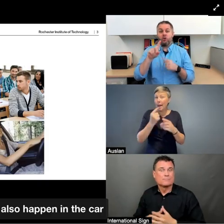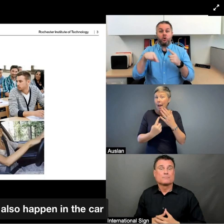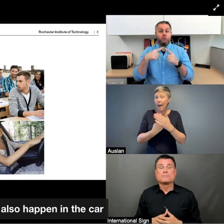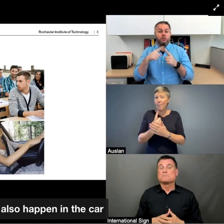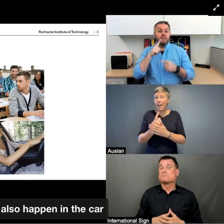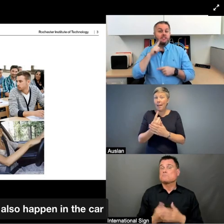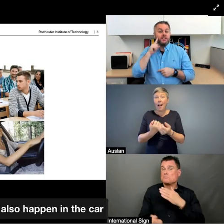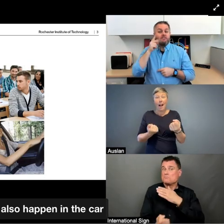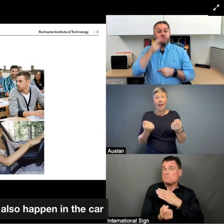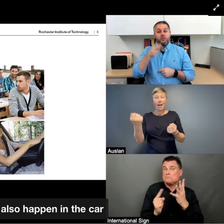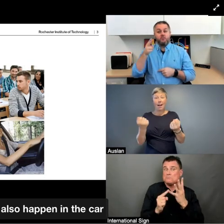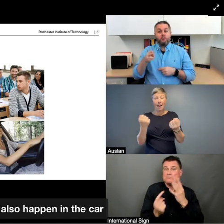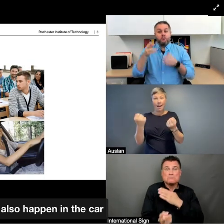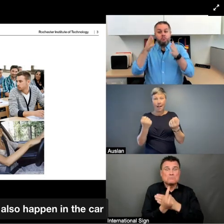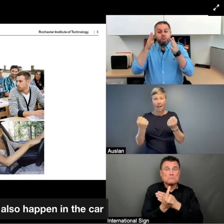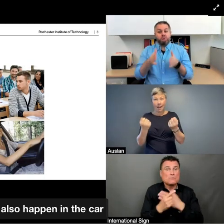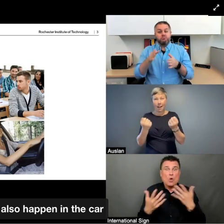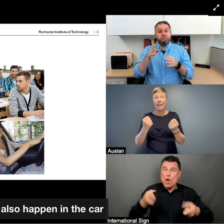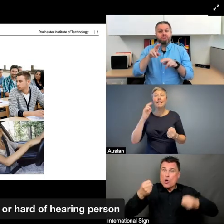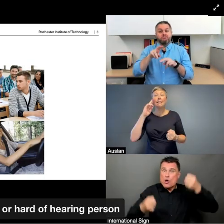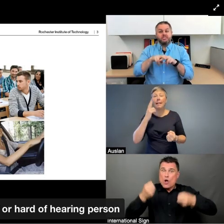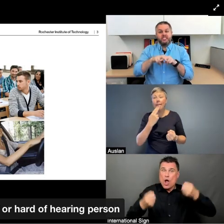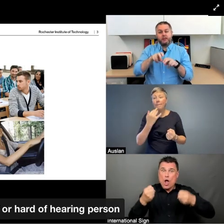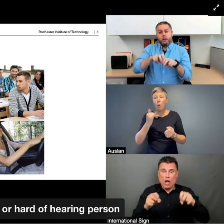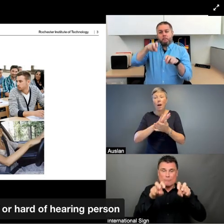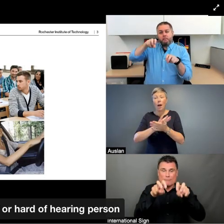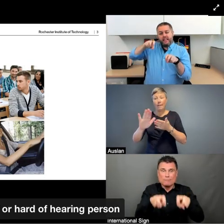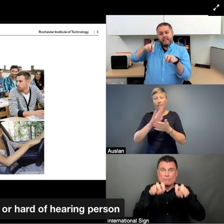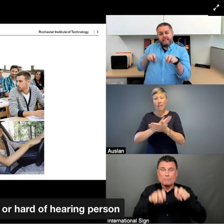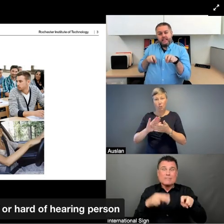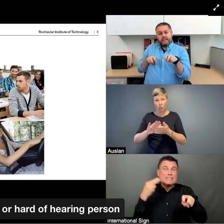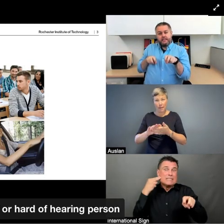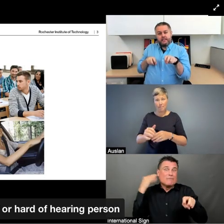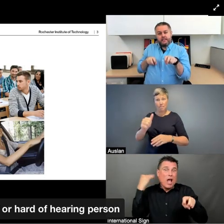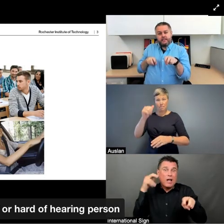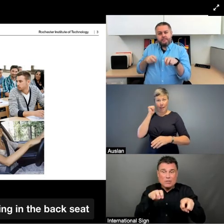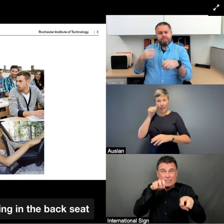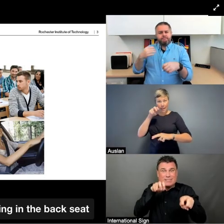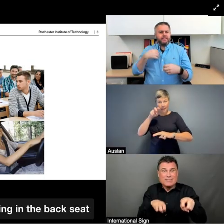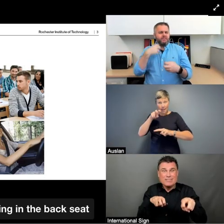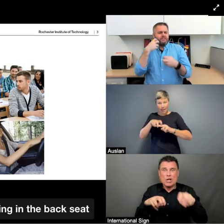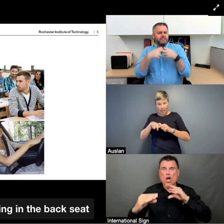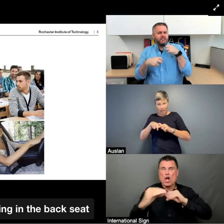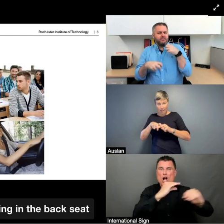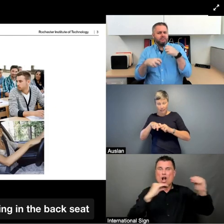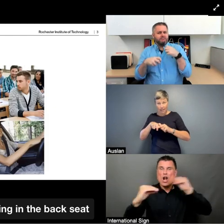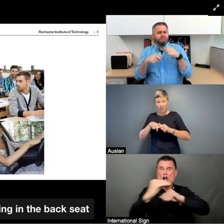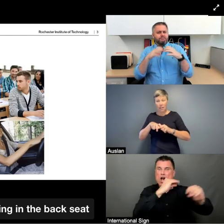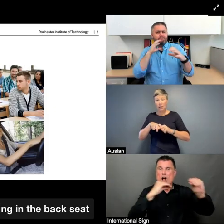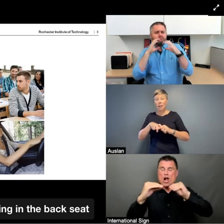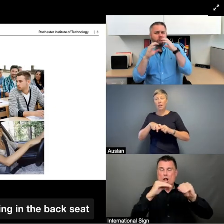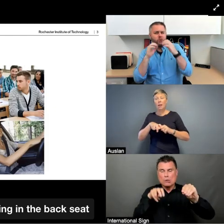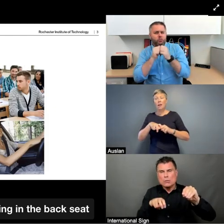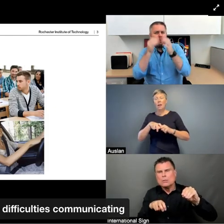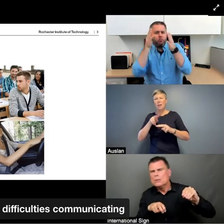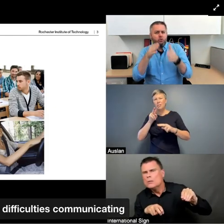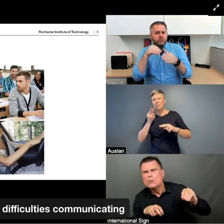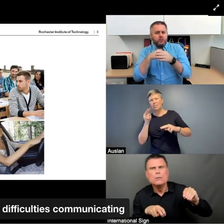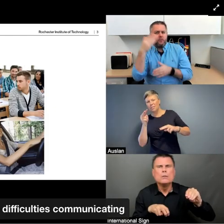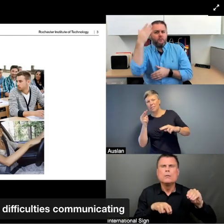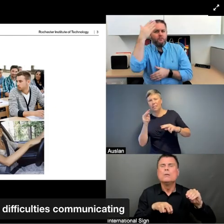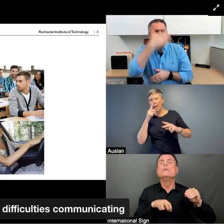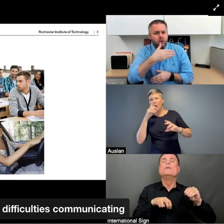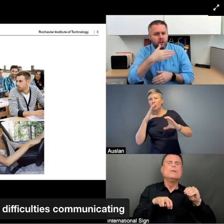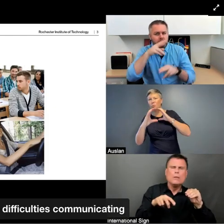This can also happen in the car when a deaf or hard of hearing person is sitting in the back seat and can